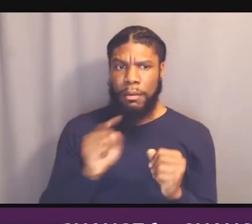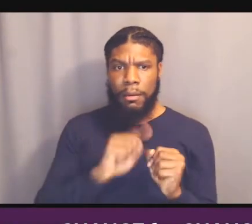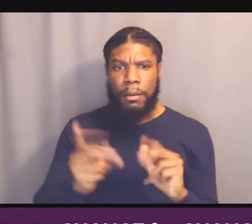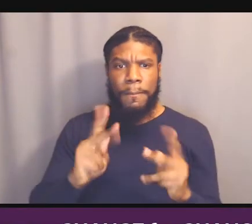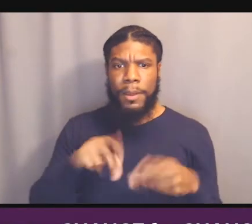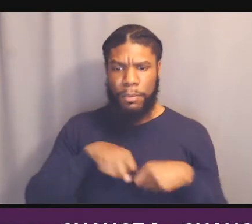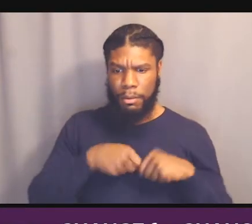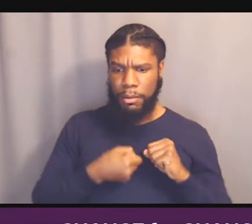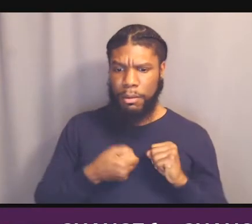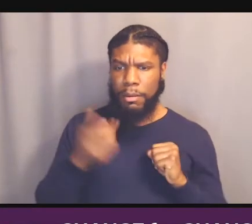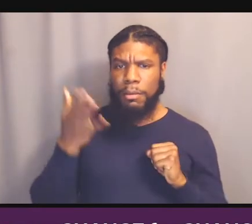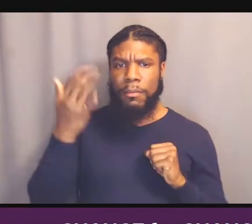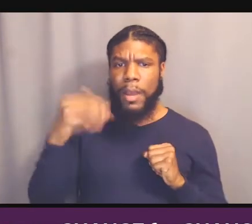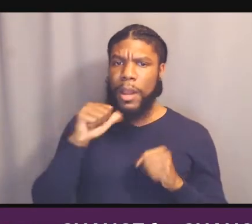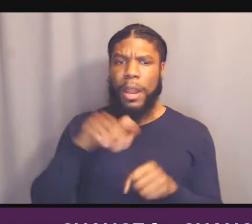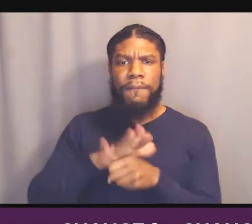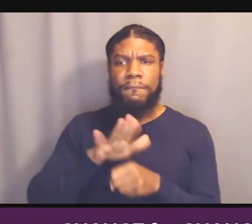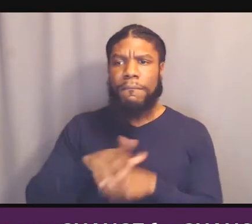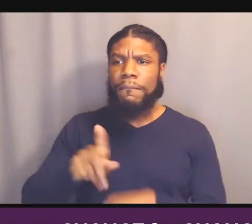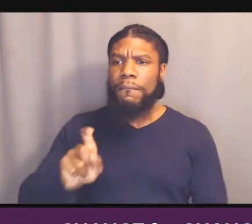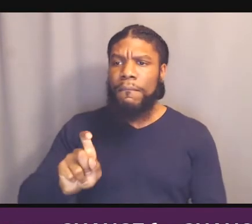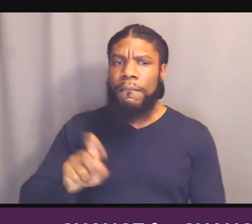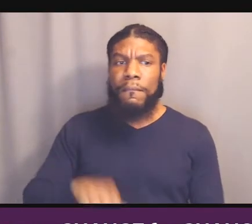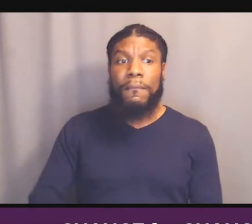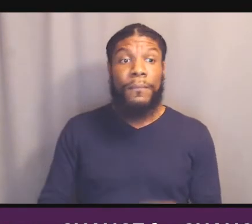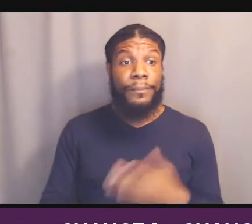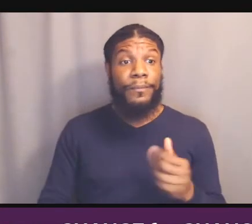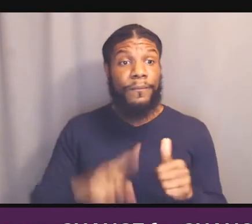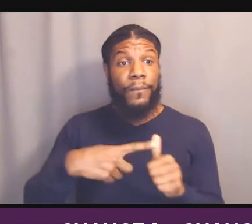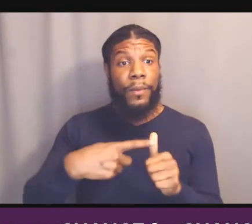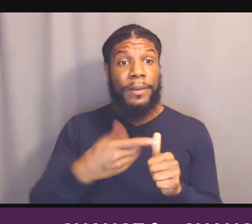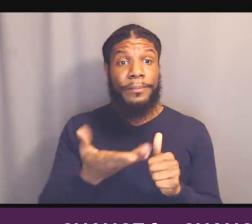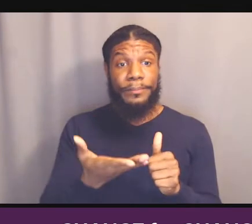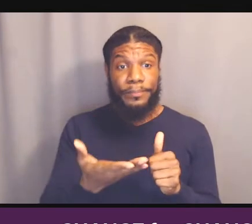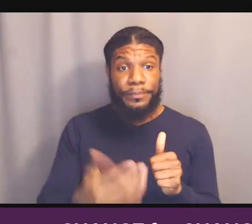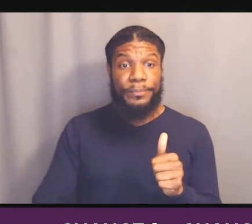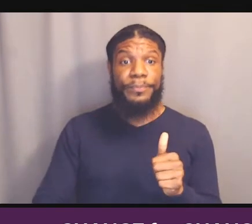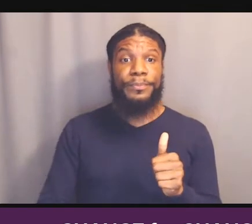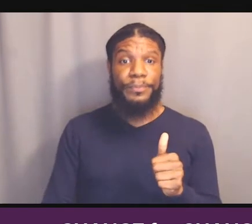way. Because we can become so comfortable in our